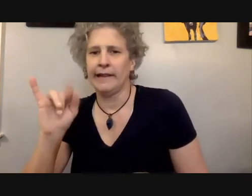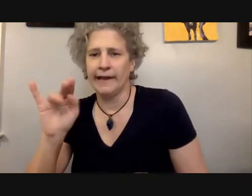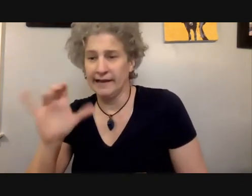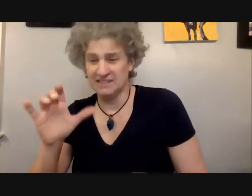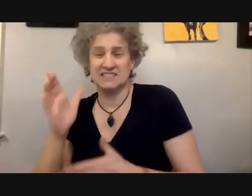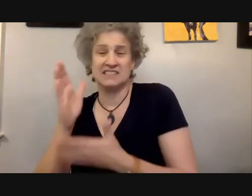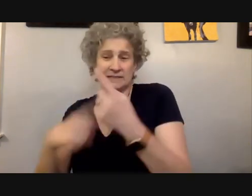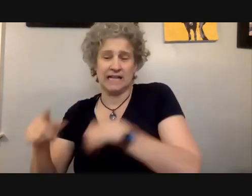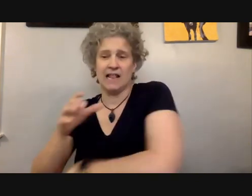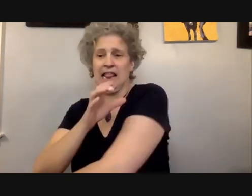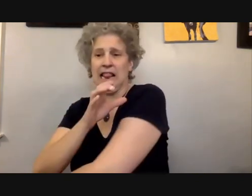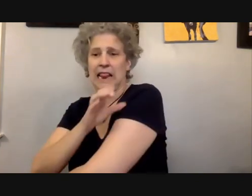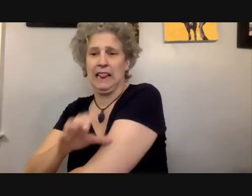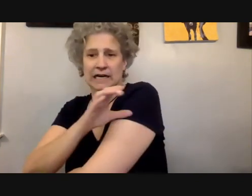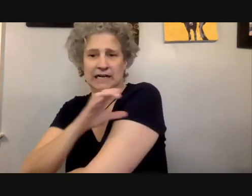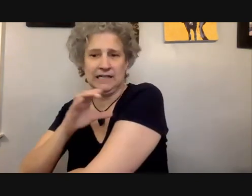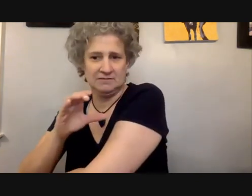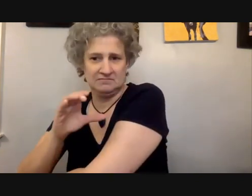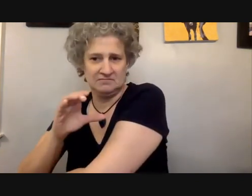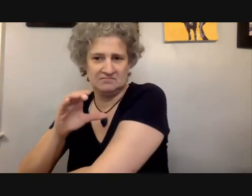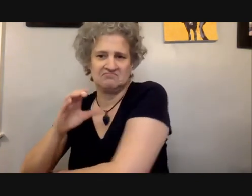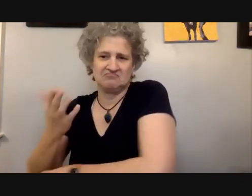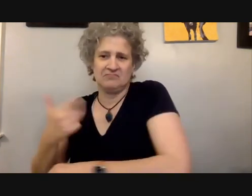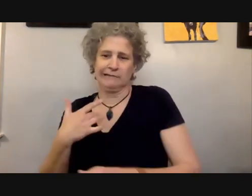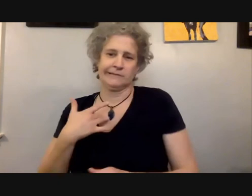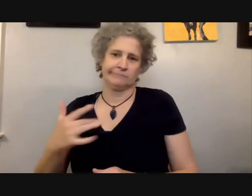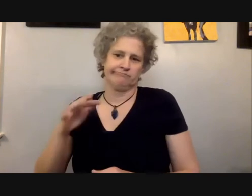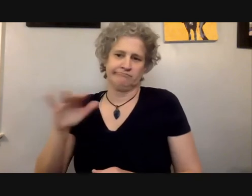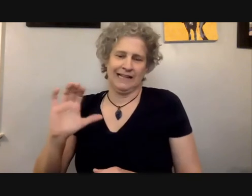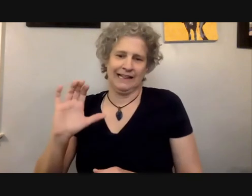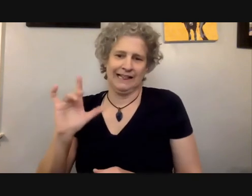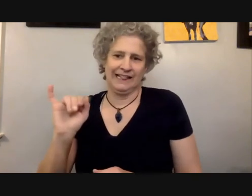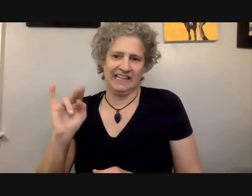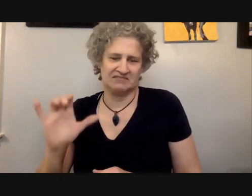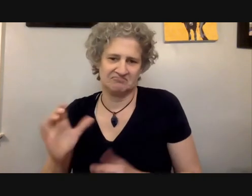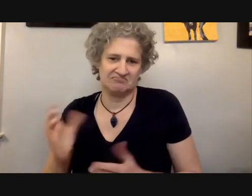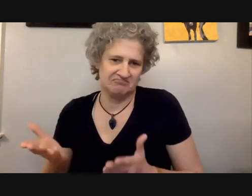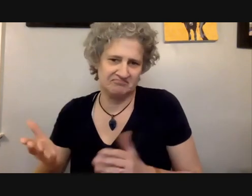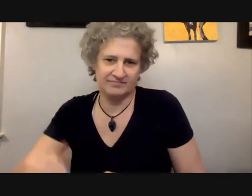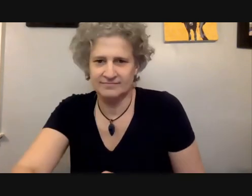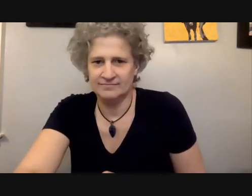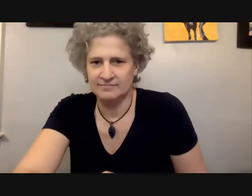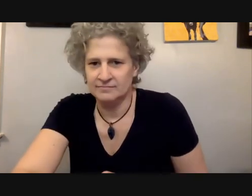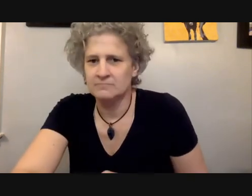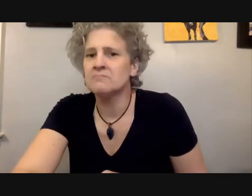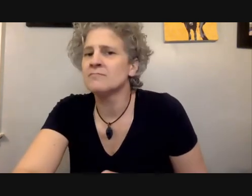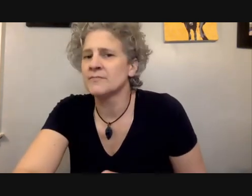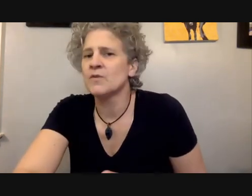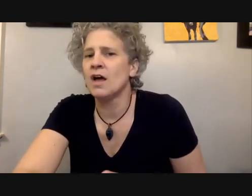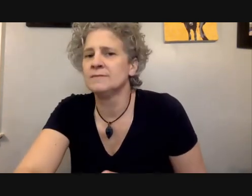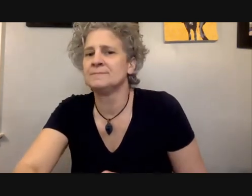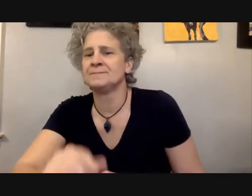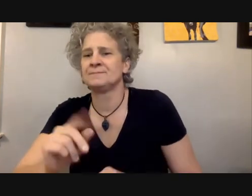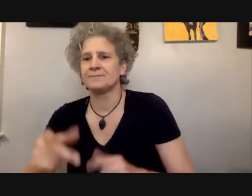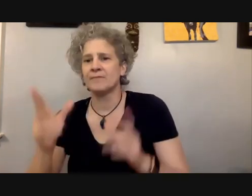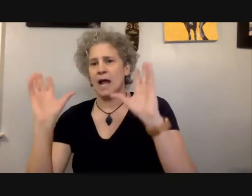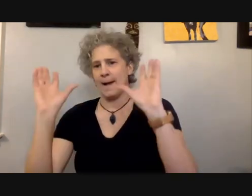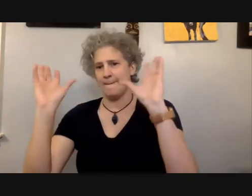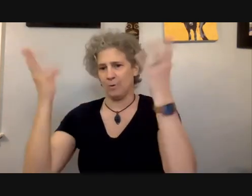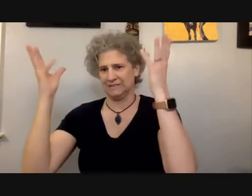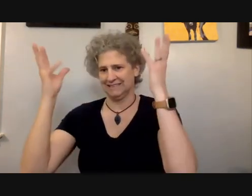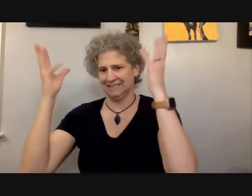Those are the main three facilities. Some people sign this for clinic. So the same movement as hospital, the same location, but with a